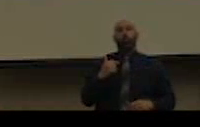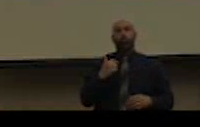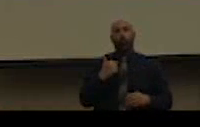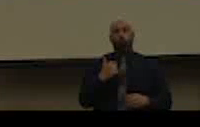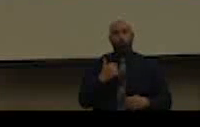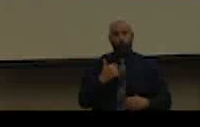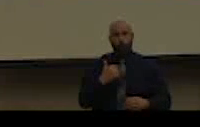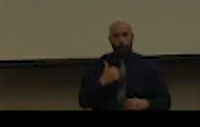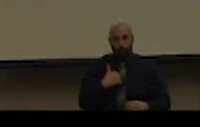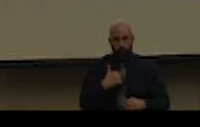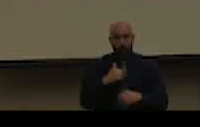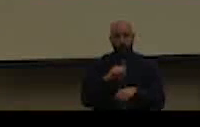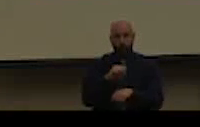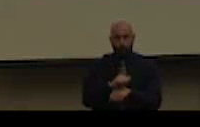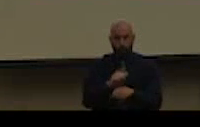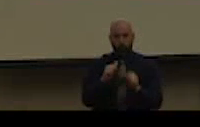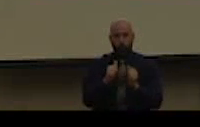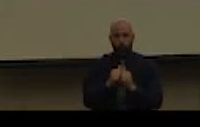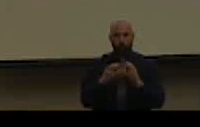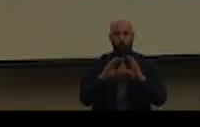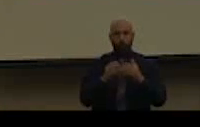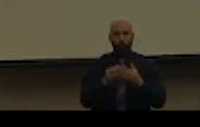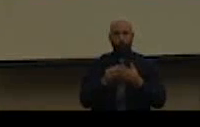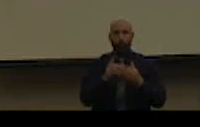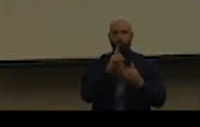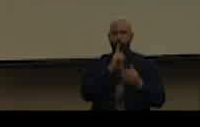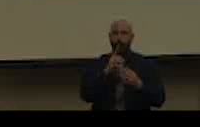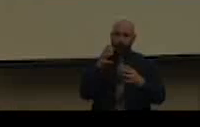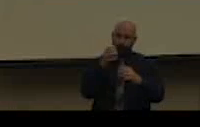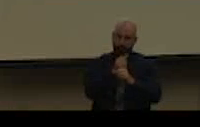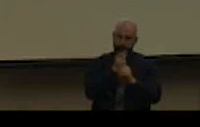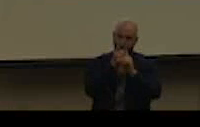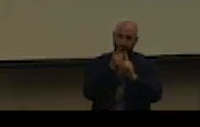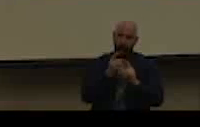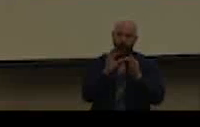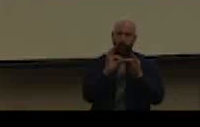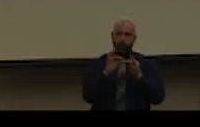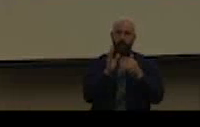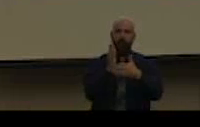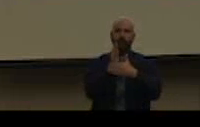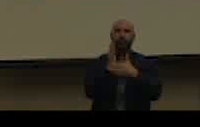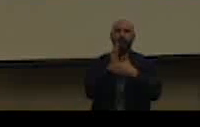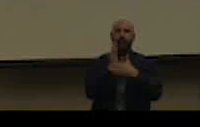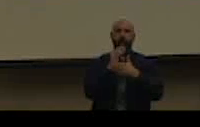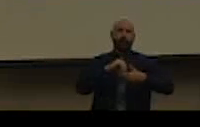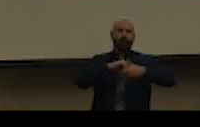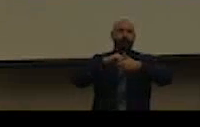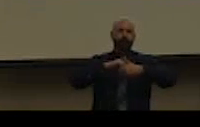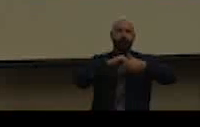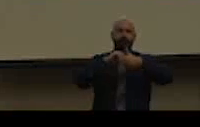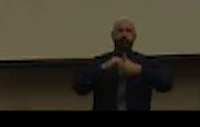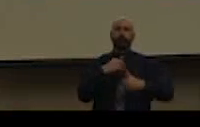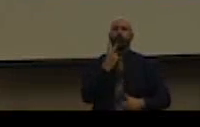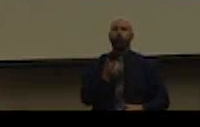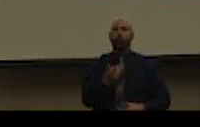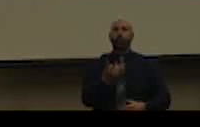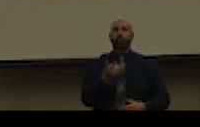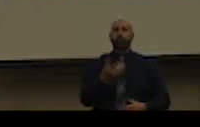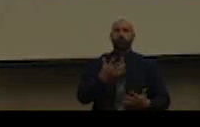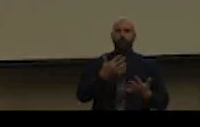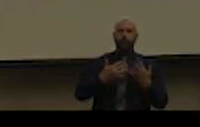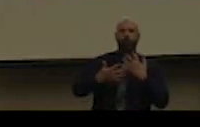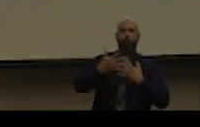messaging that we all can share for as a unified voice amongst our colleagues, as well as when we're across the